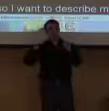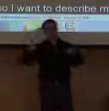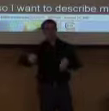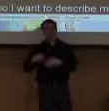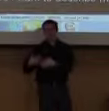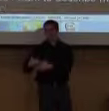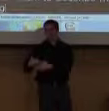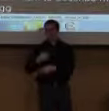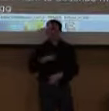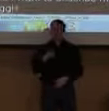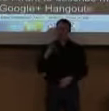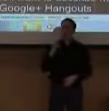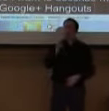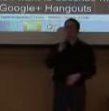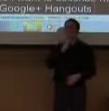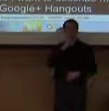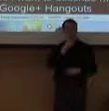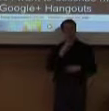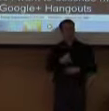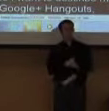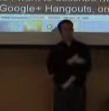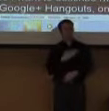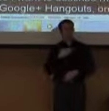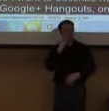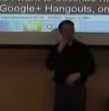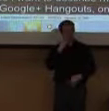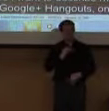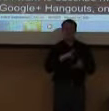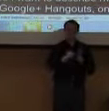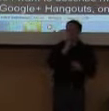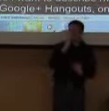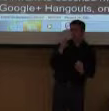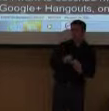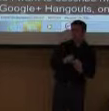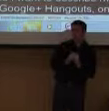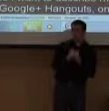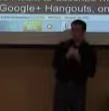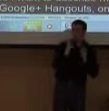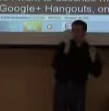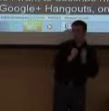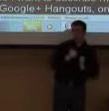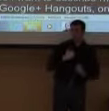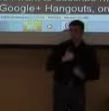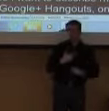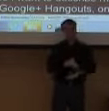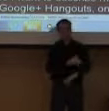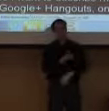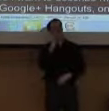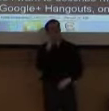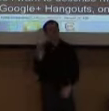feature that I found really enhanced my experience and the students who participated in remote tutoring with me, their experience as